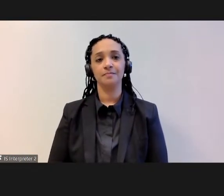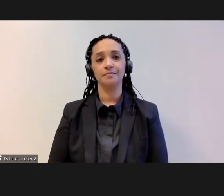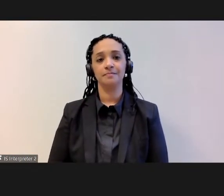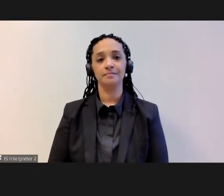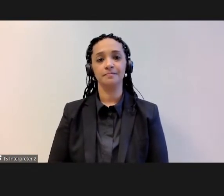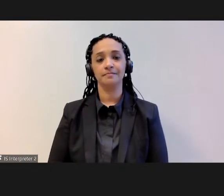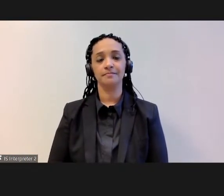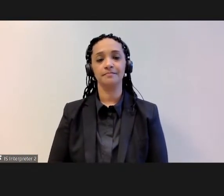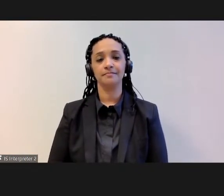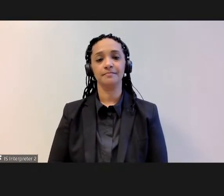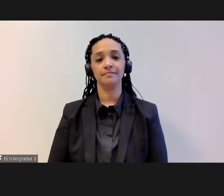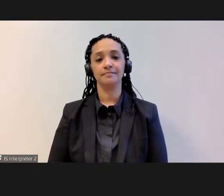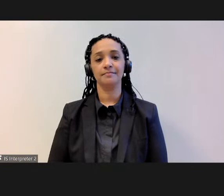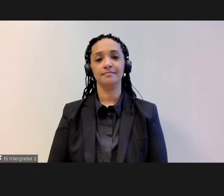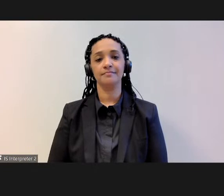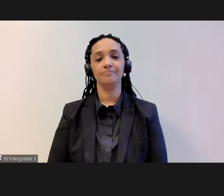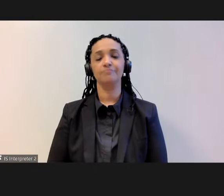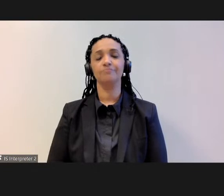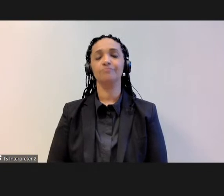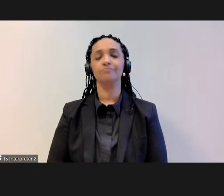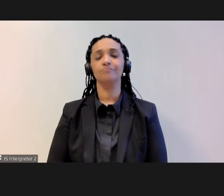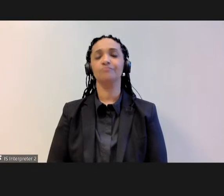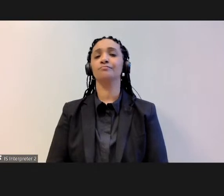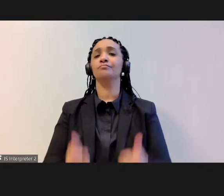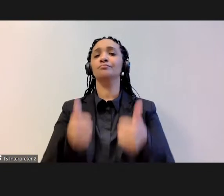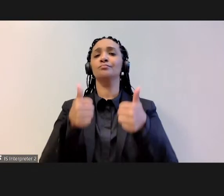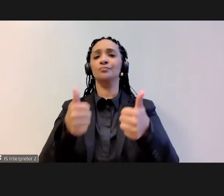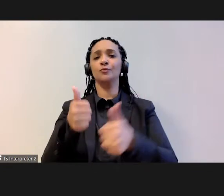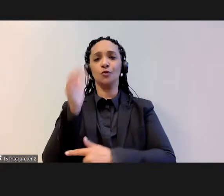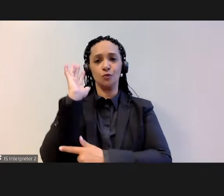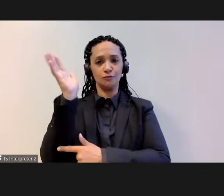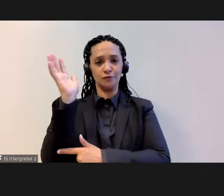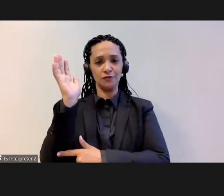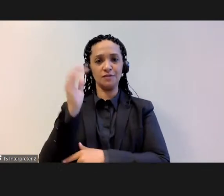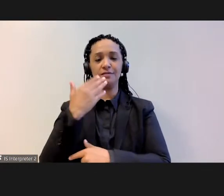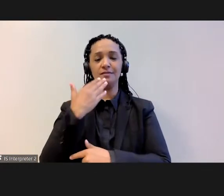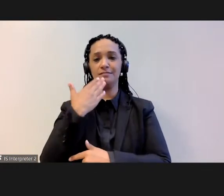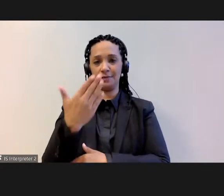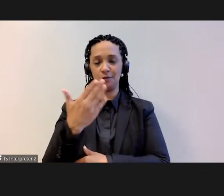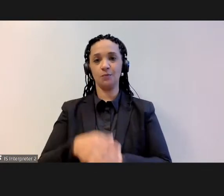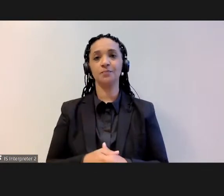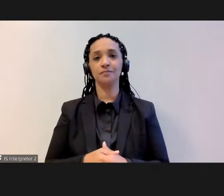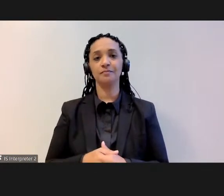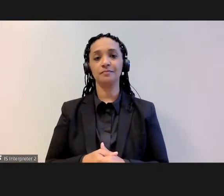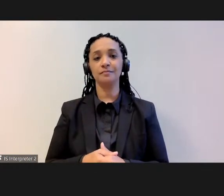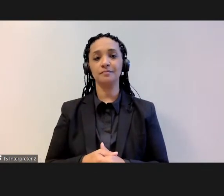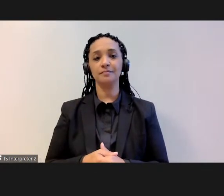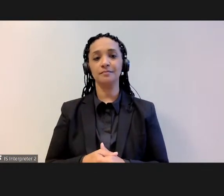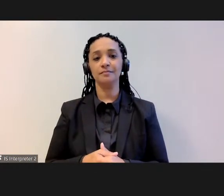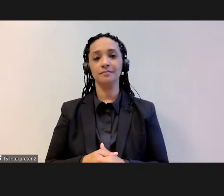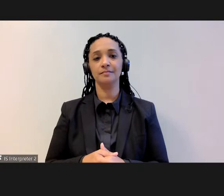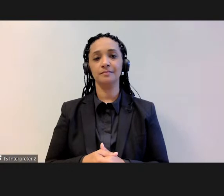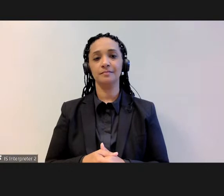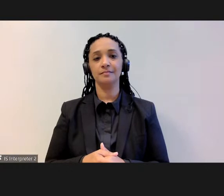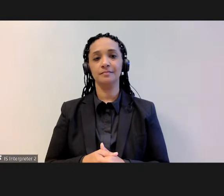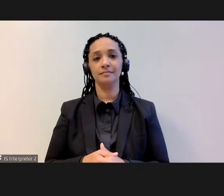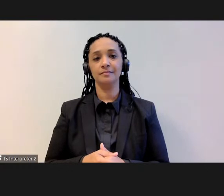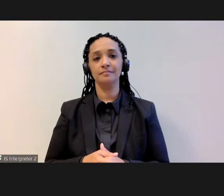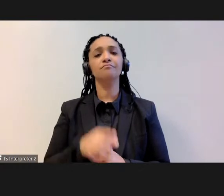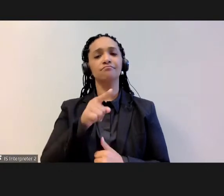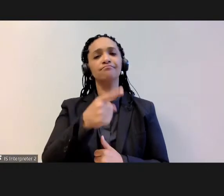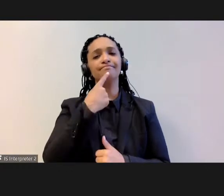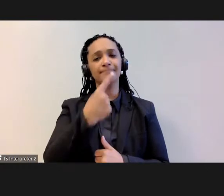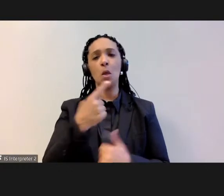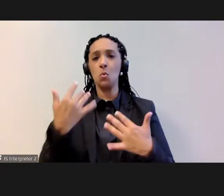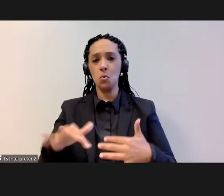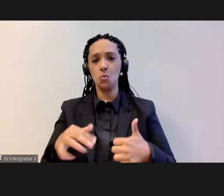Excellent interventions. Thank you very much. You highlight, some of the key recommendations that